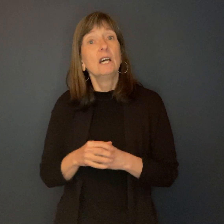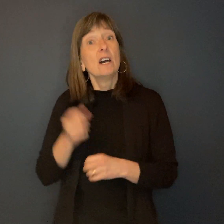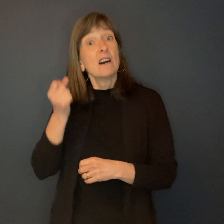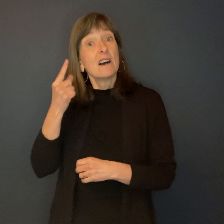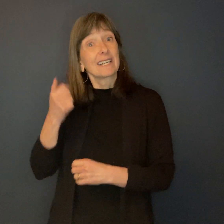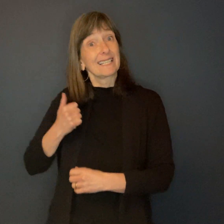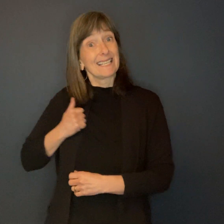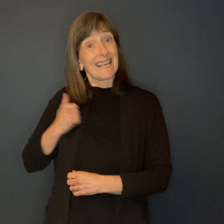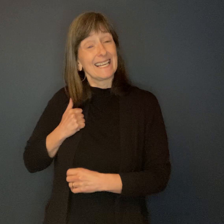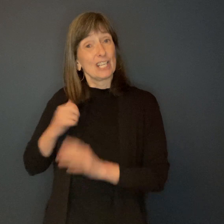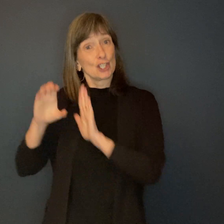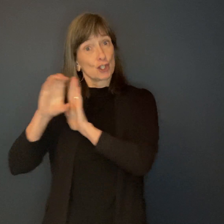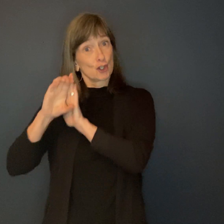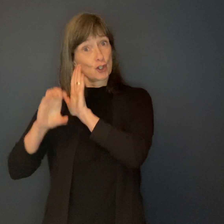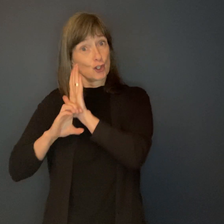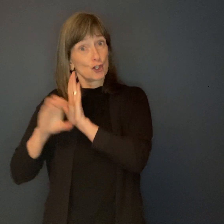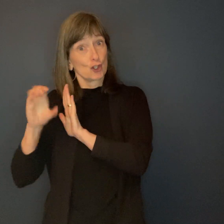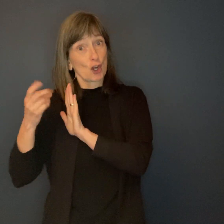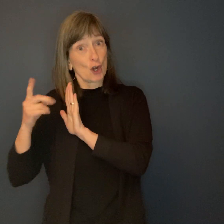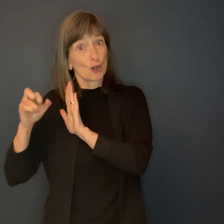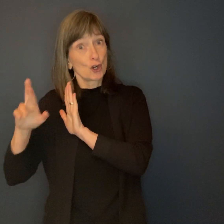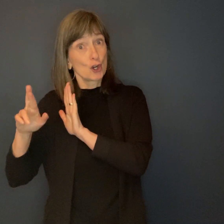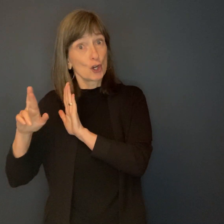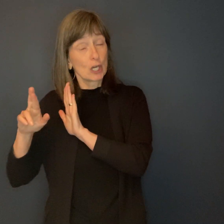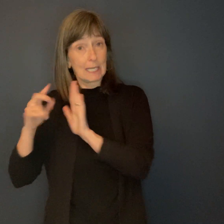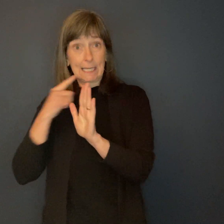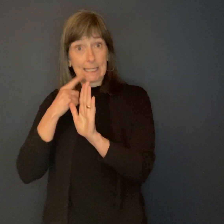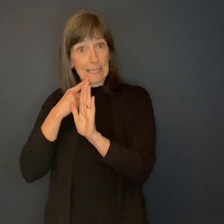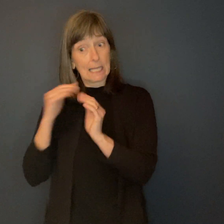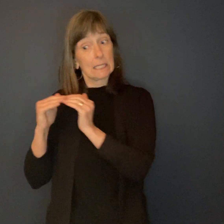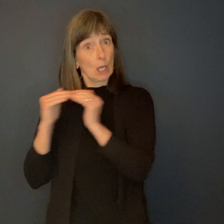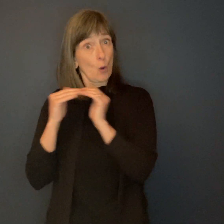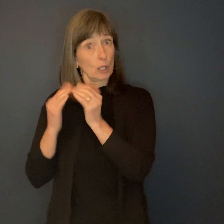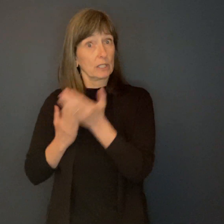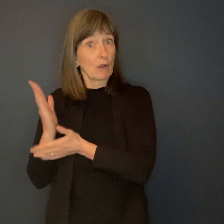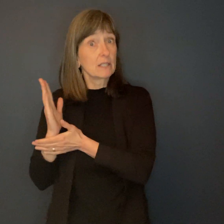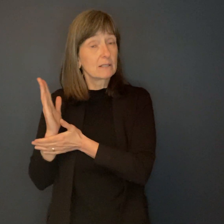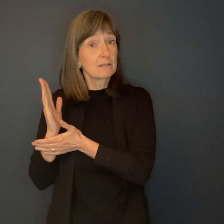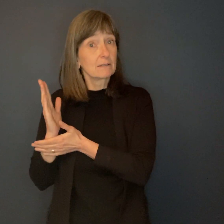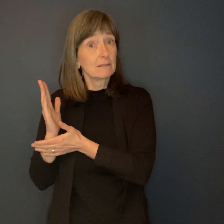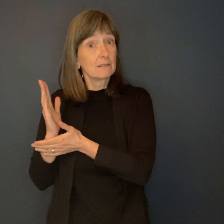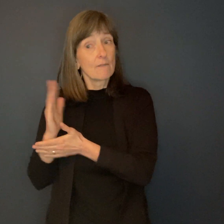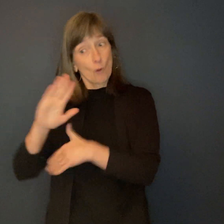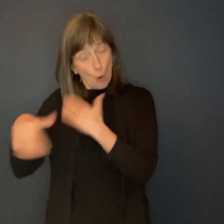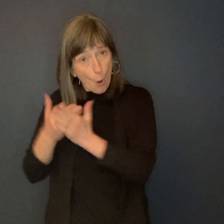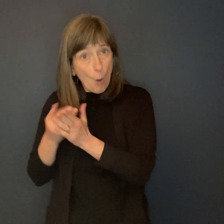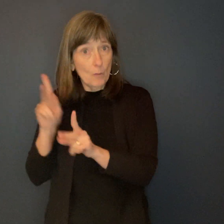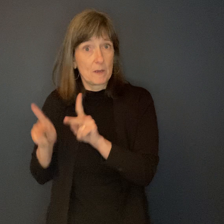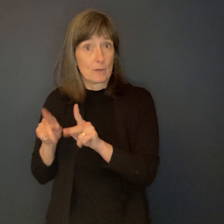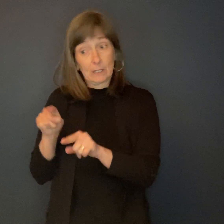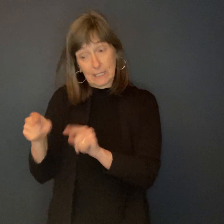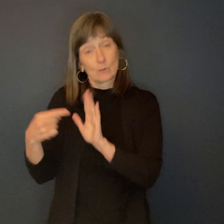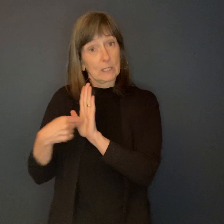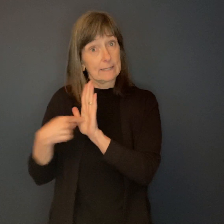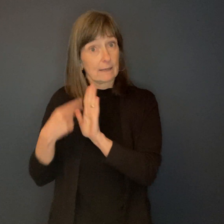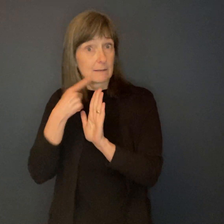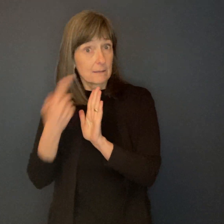rights, actually comes into being around all people. And Ray, Ray,